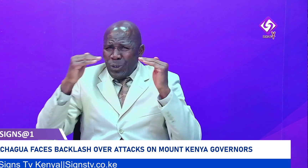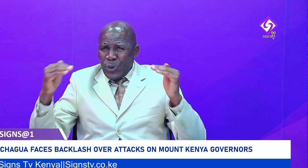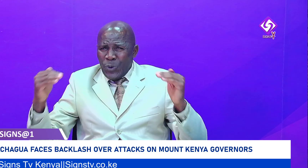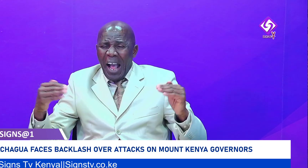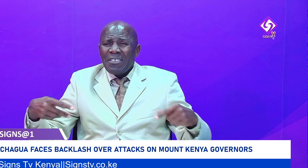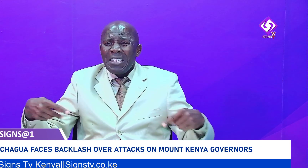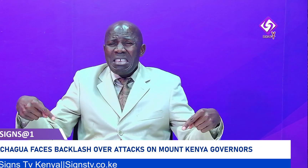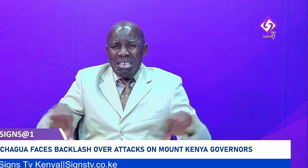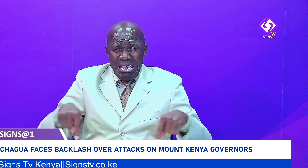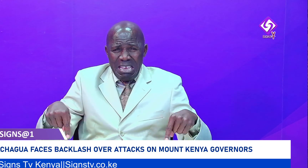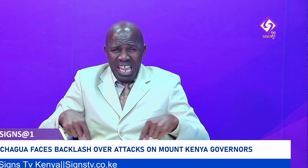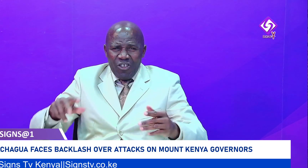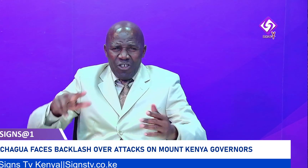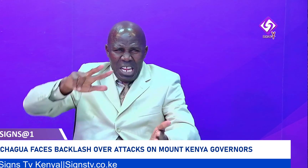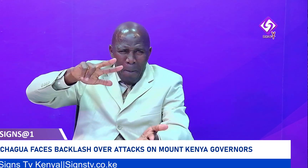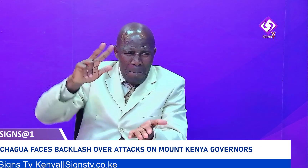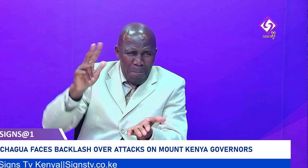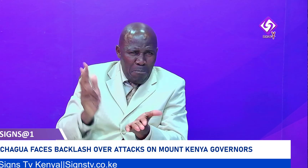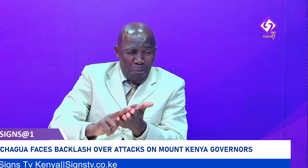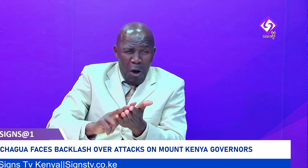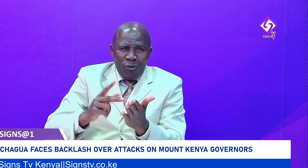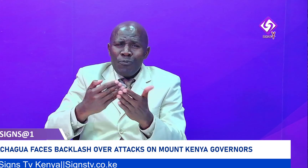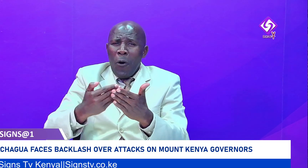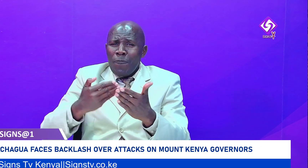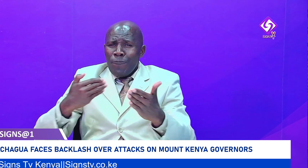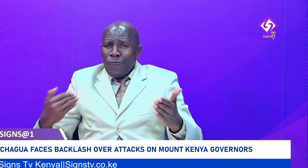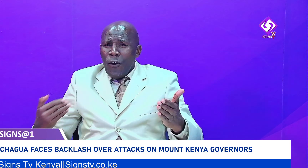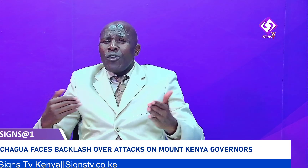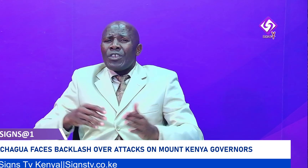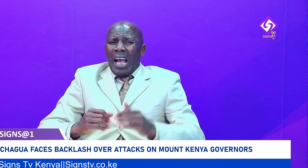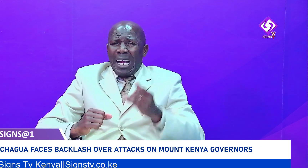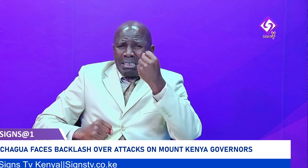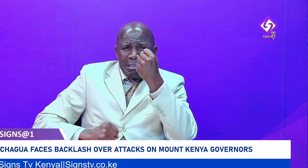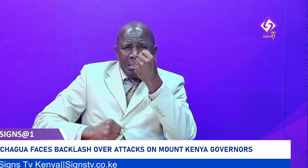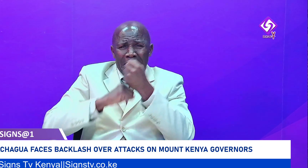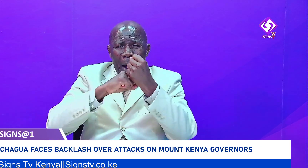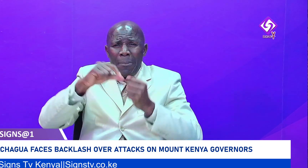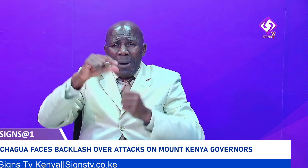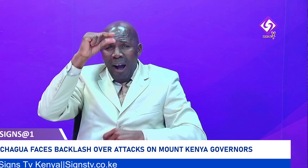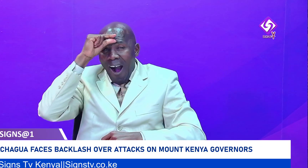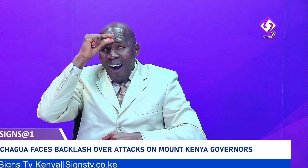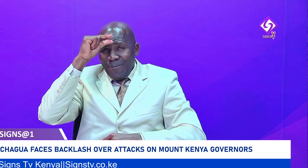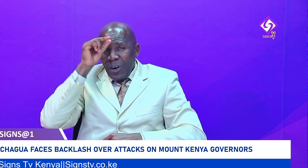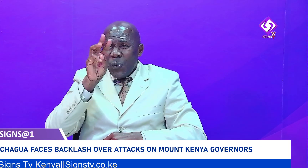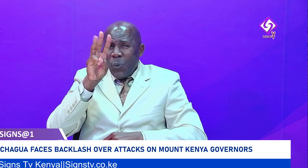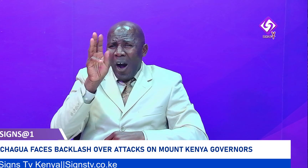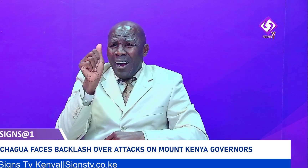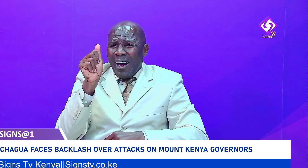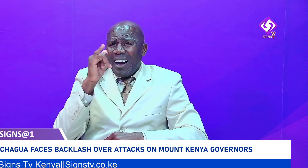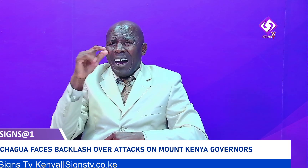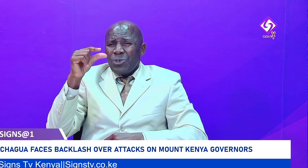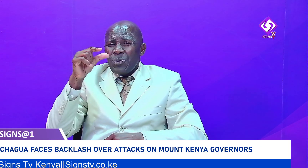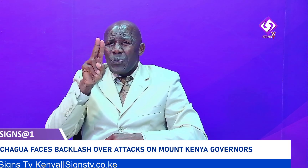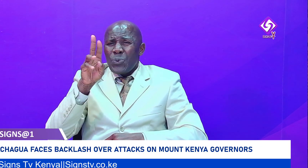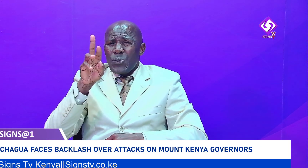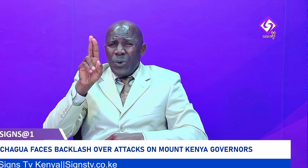The remarks have drawn sharp condemnation from supporters of Governor Waiguru and